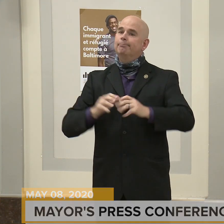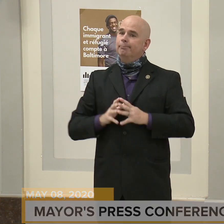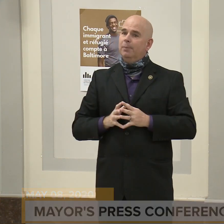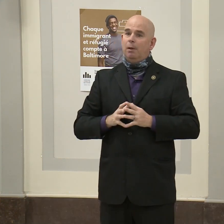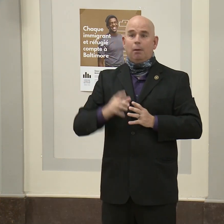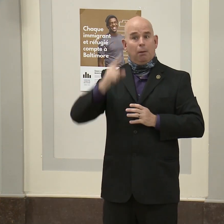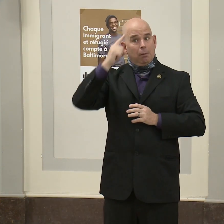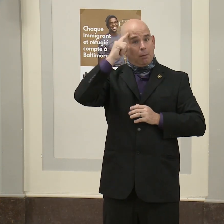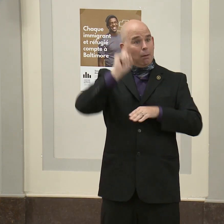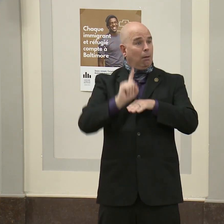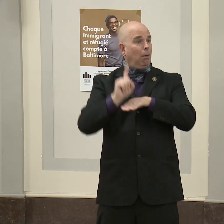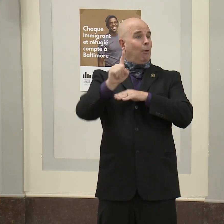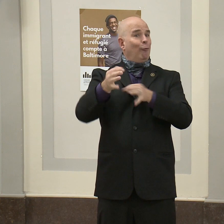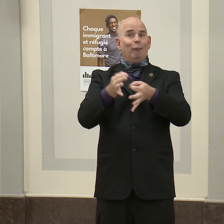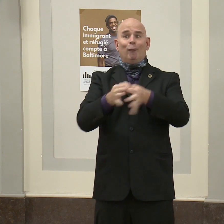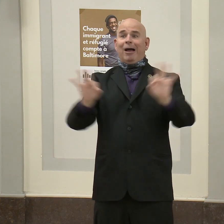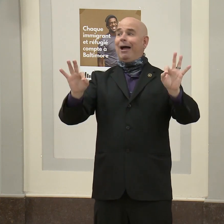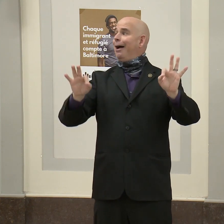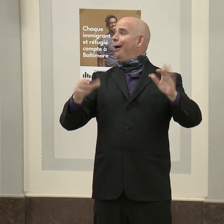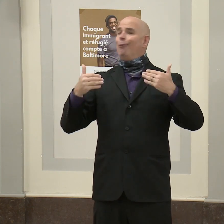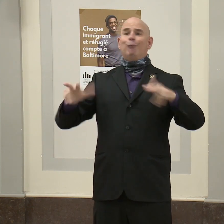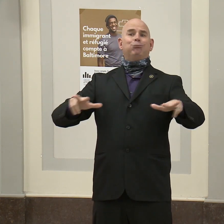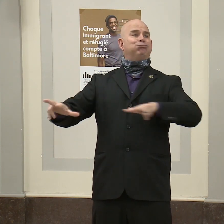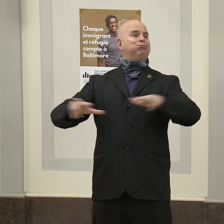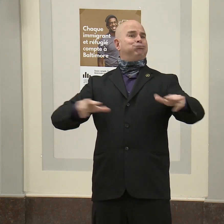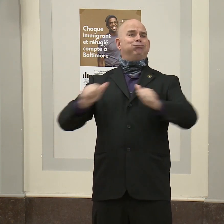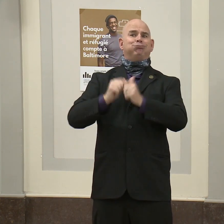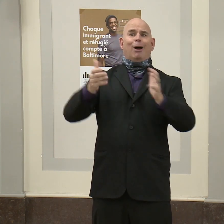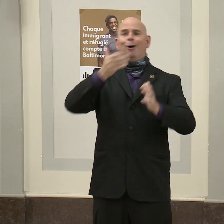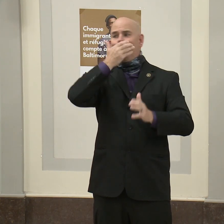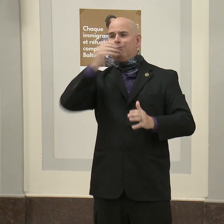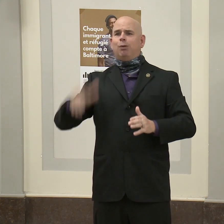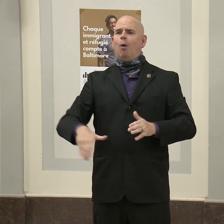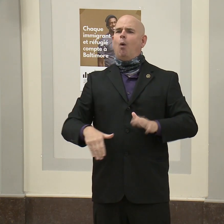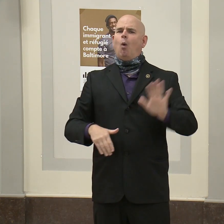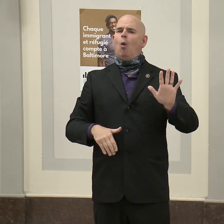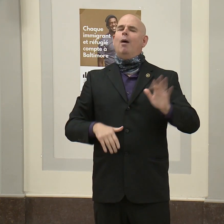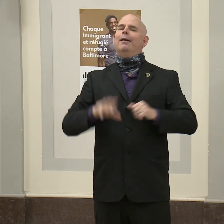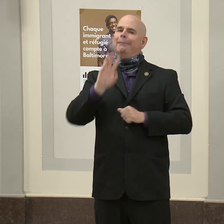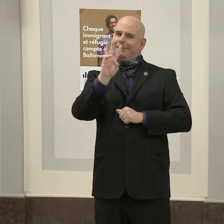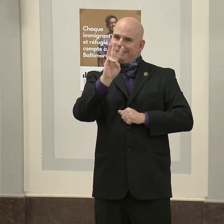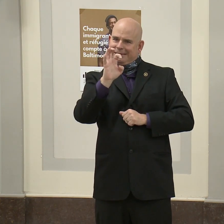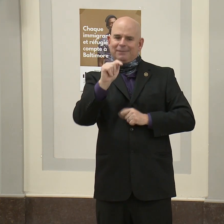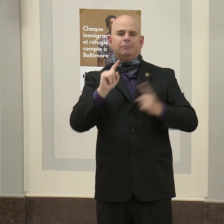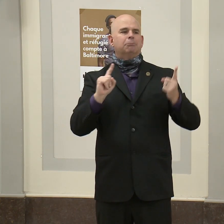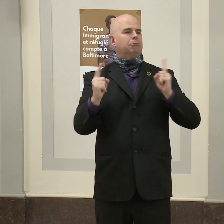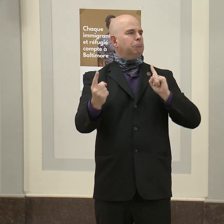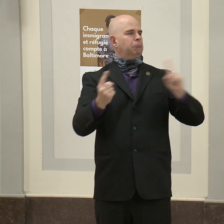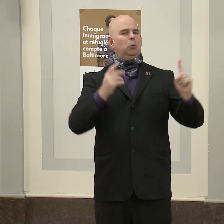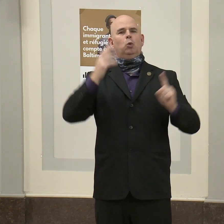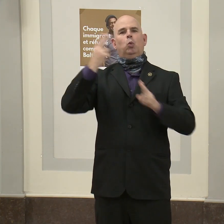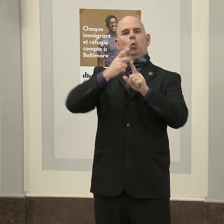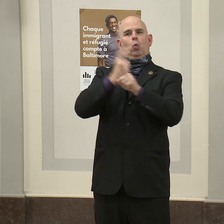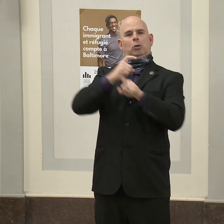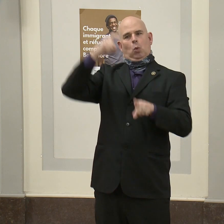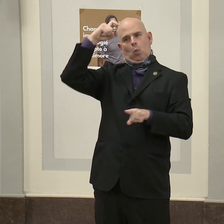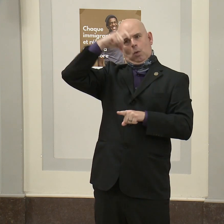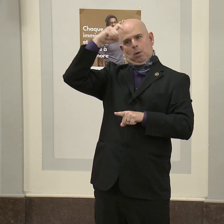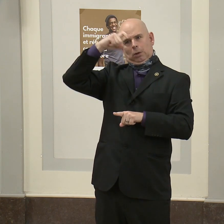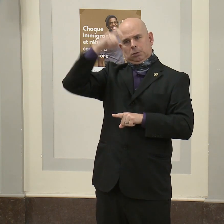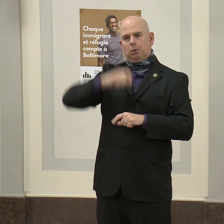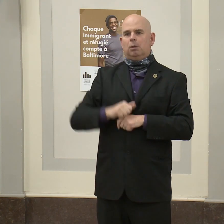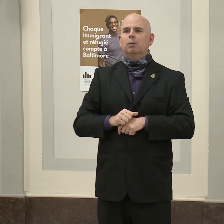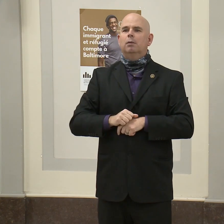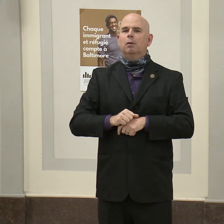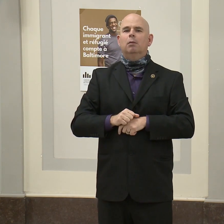for exercise, be sure to keep 6 feet of space between you and others. Wear a cloth face covering over your nose and